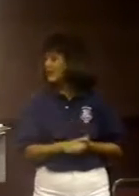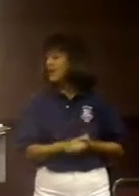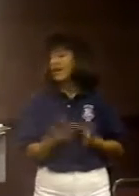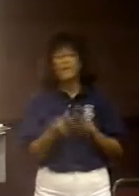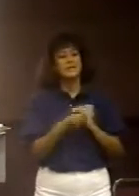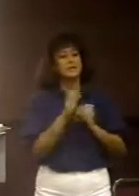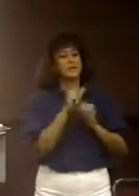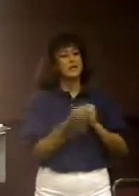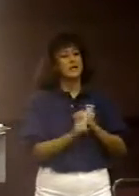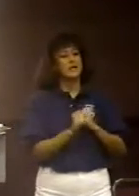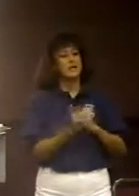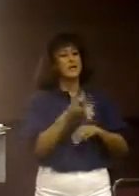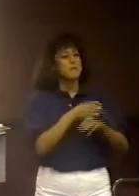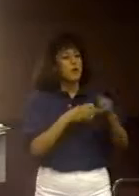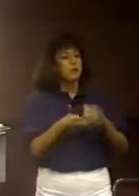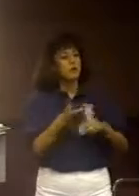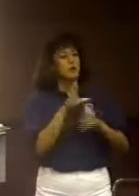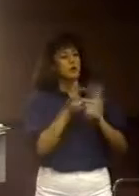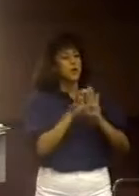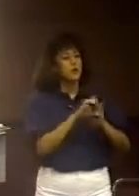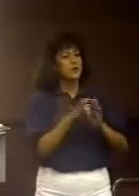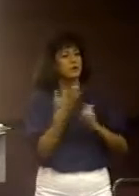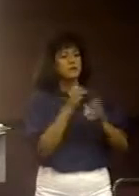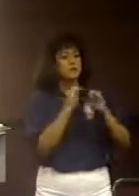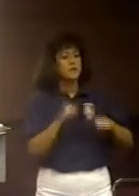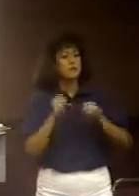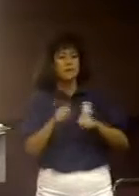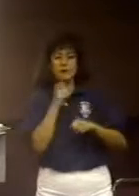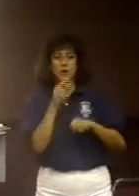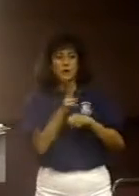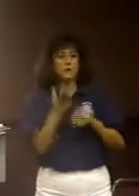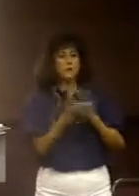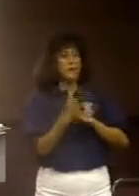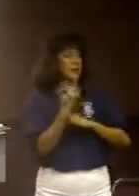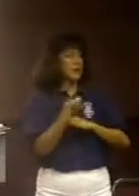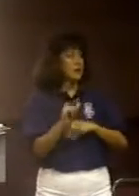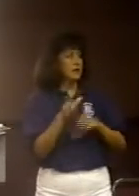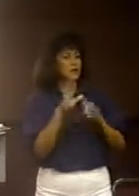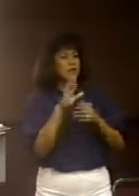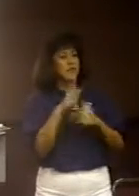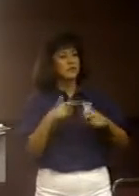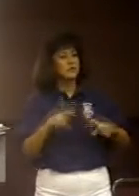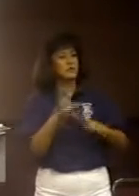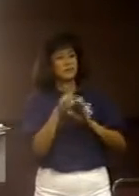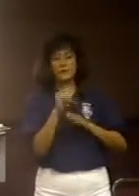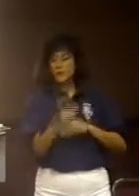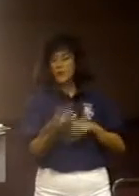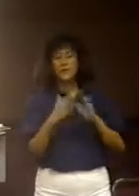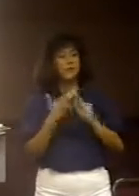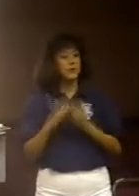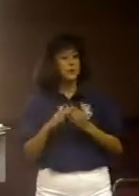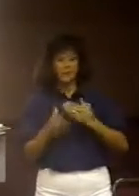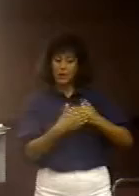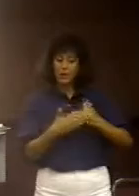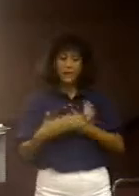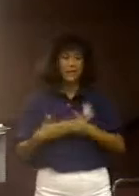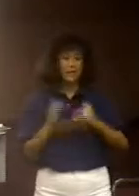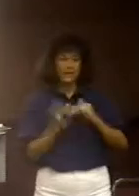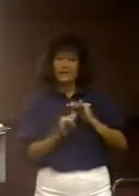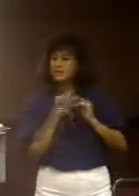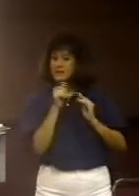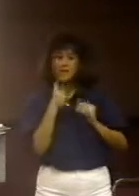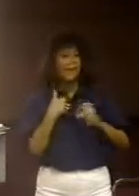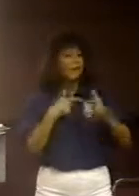manually coded systems are not used by any linguistic community and thus do not have any native language